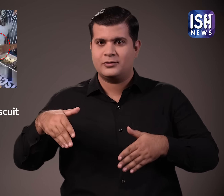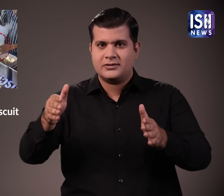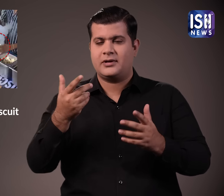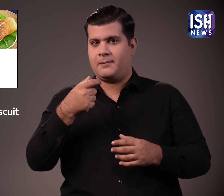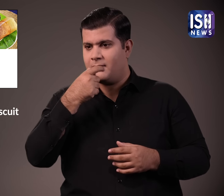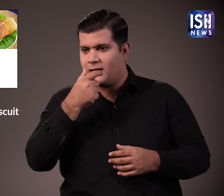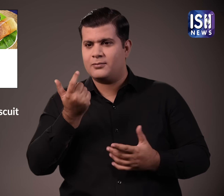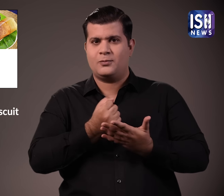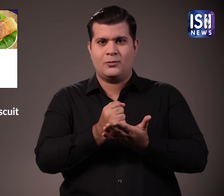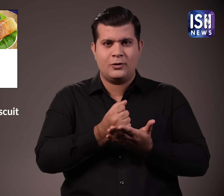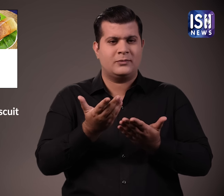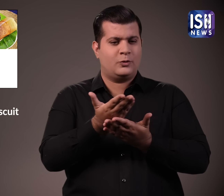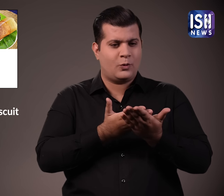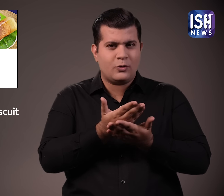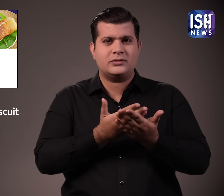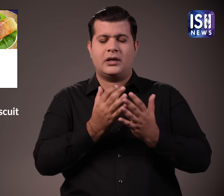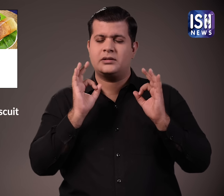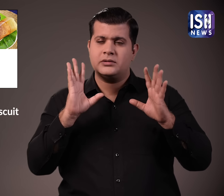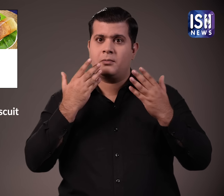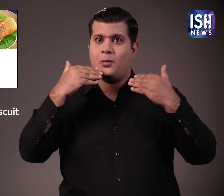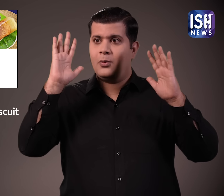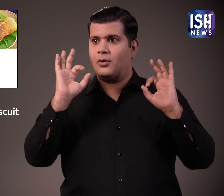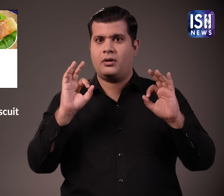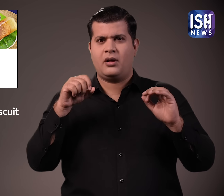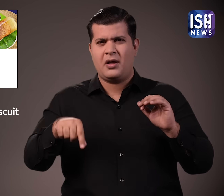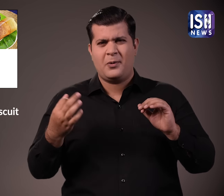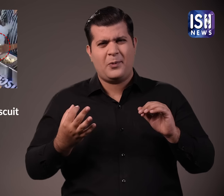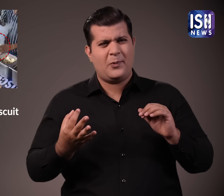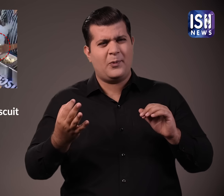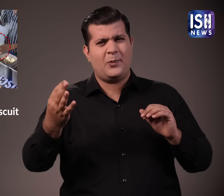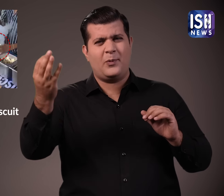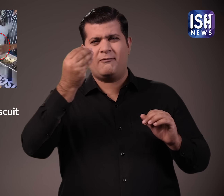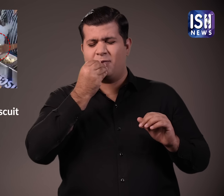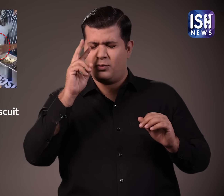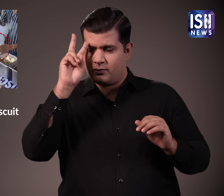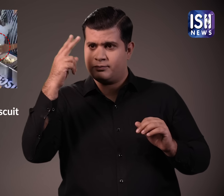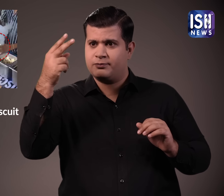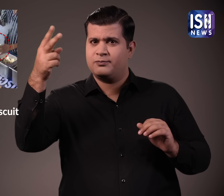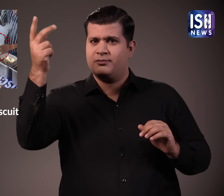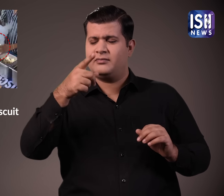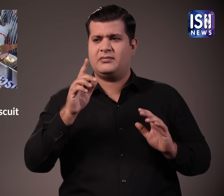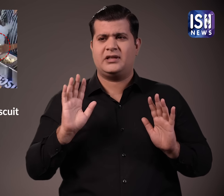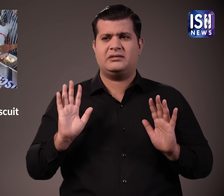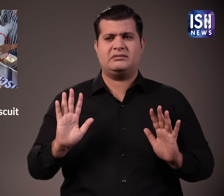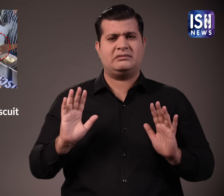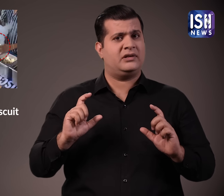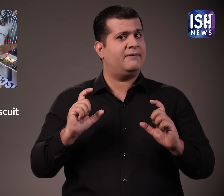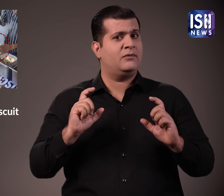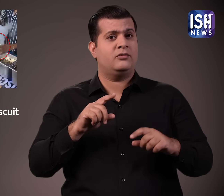Simple food items like Pani Puri, Pao Bhaji, Dosa were available that time. But nowadays, with the weird food items being served, we